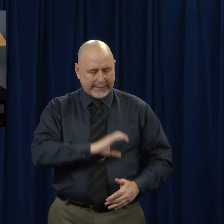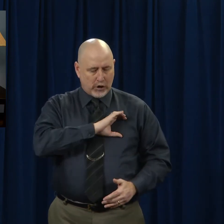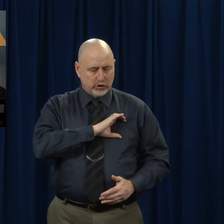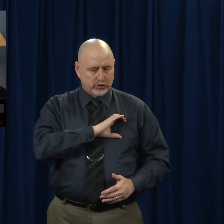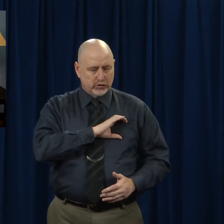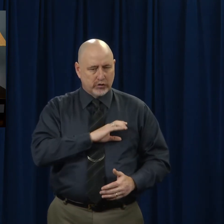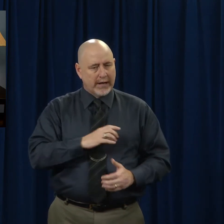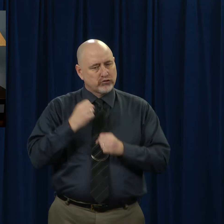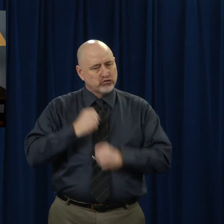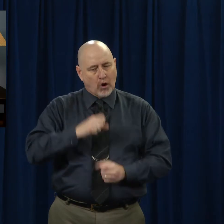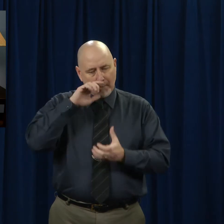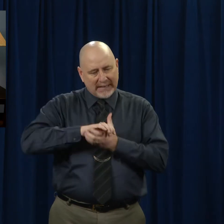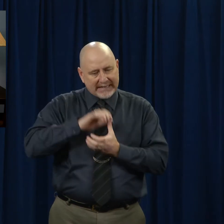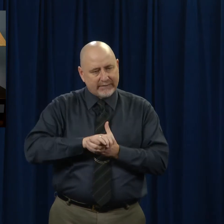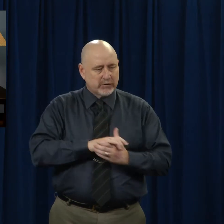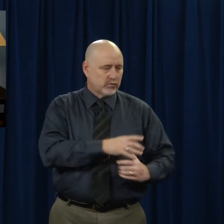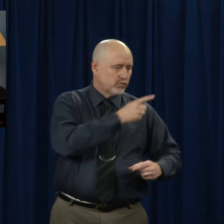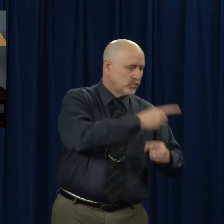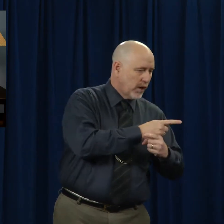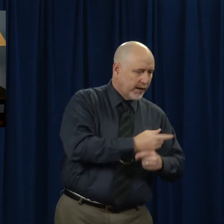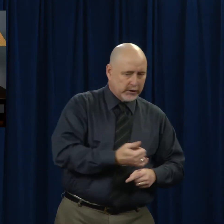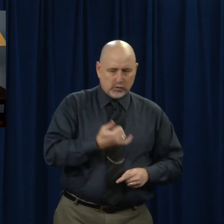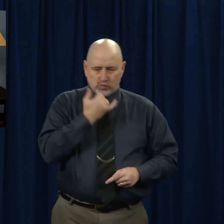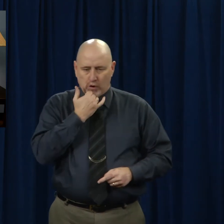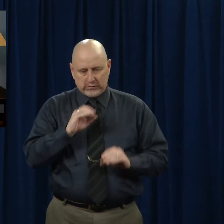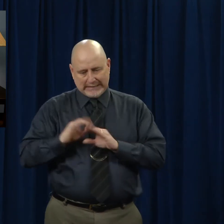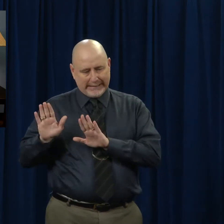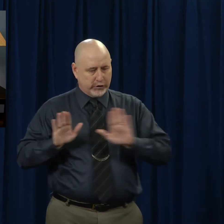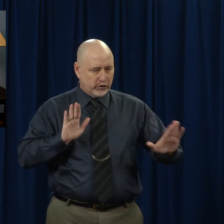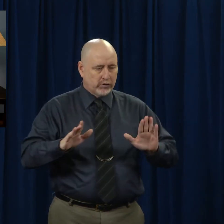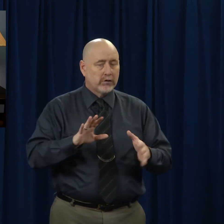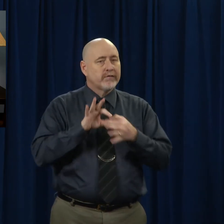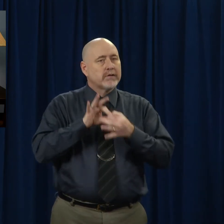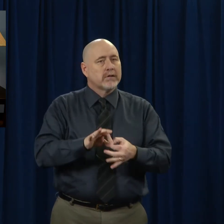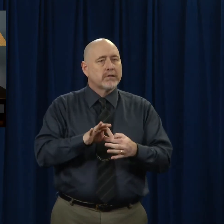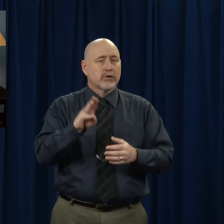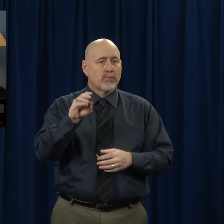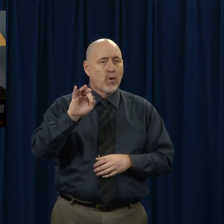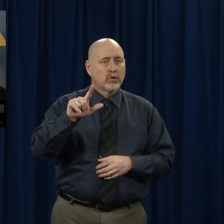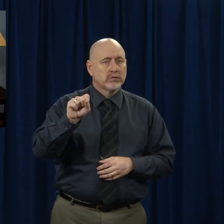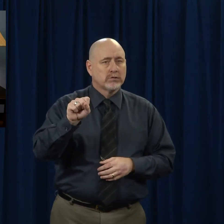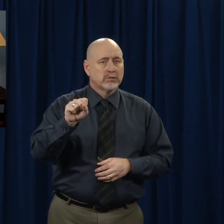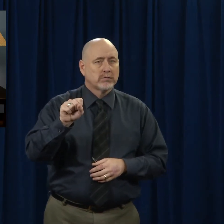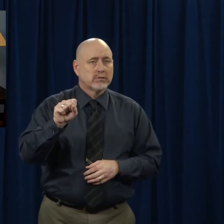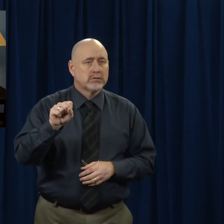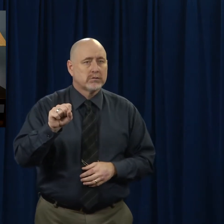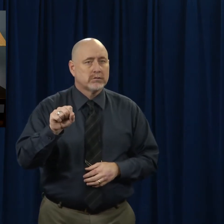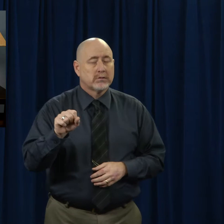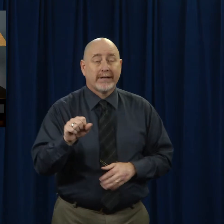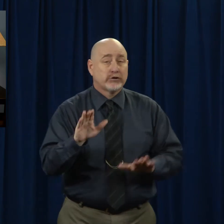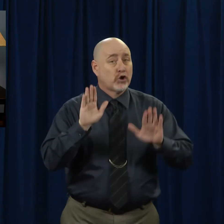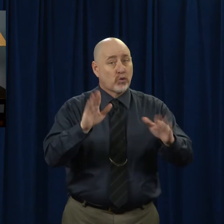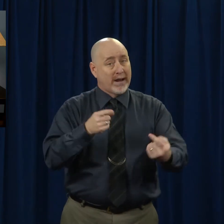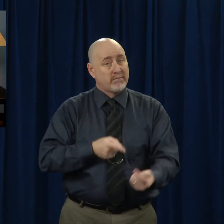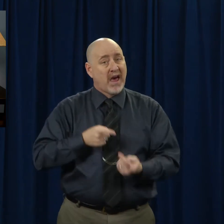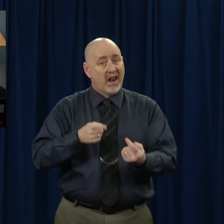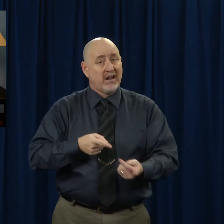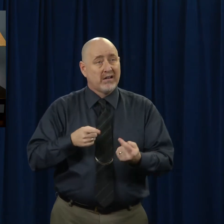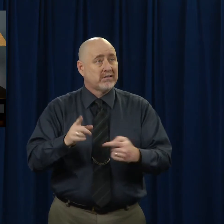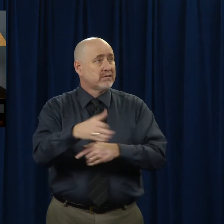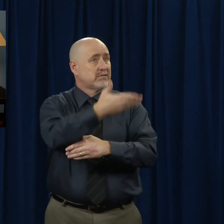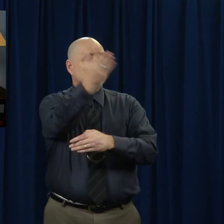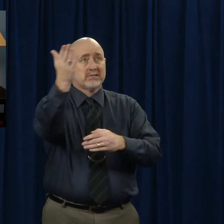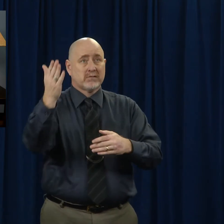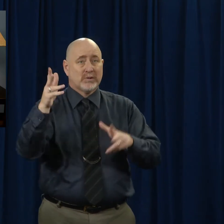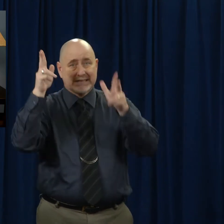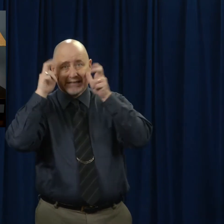with convictions about what is right and what is wrong with reference to morality. Now, it's a great battle going on